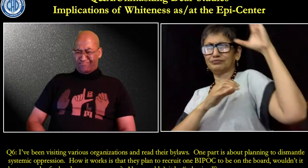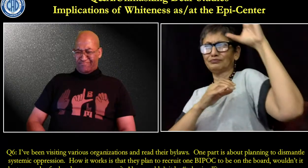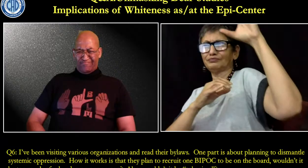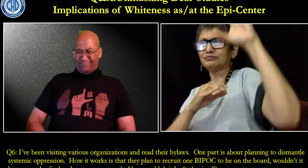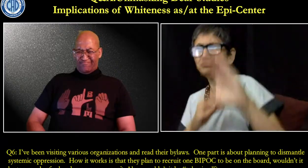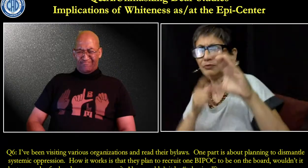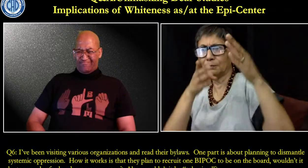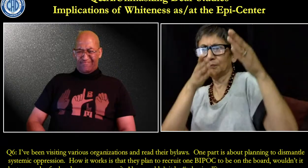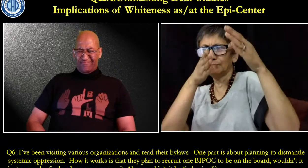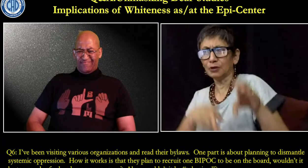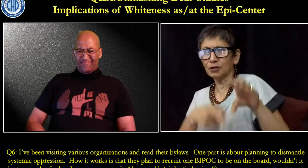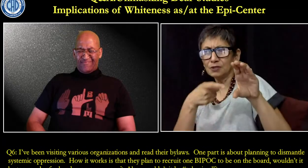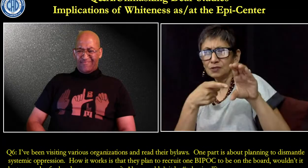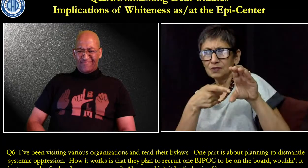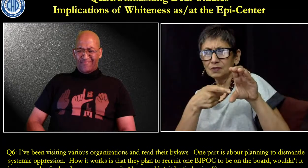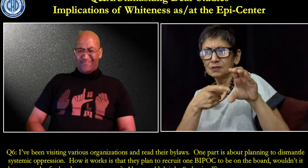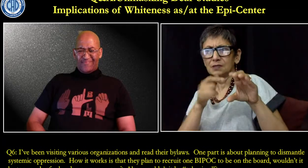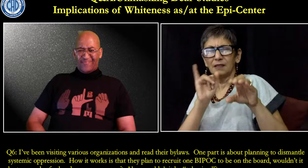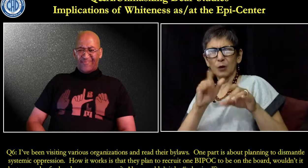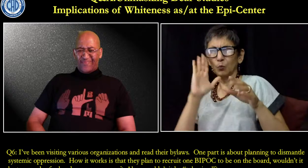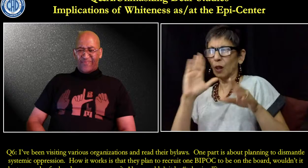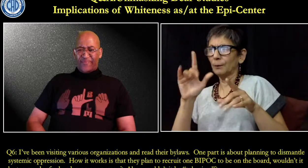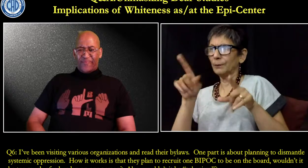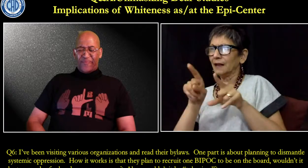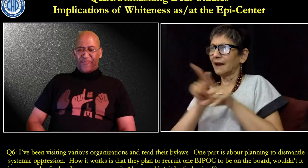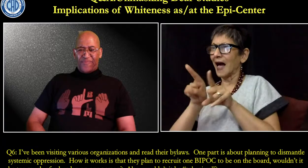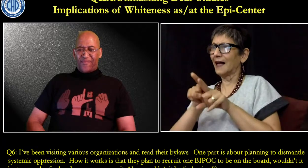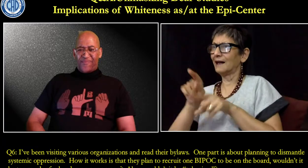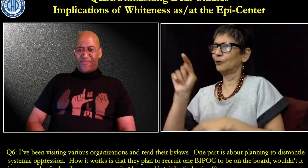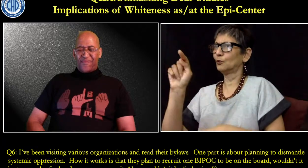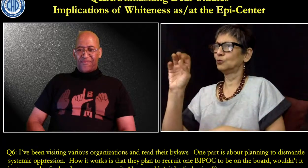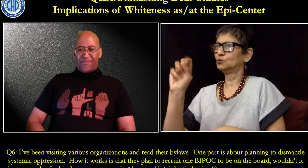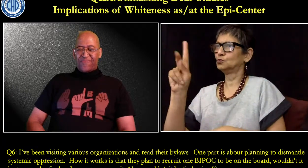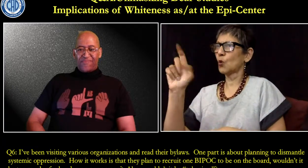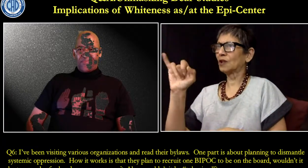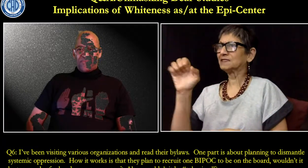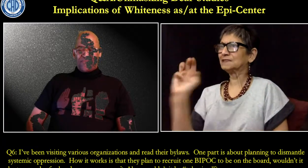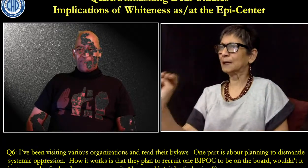Wouldn't it be too much of a burden for just to put that onto one person?